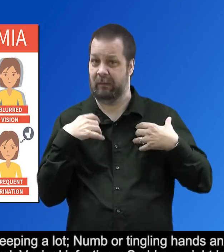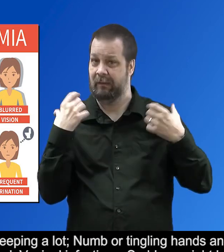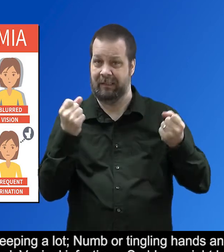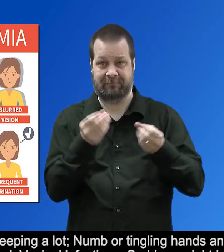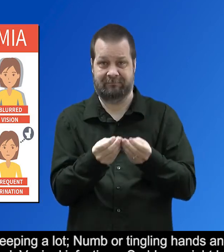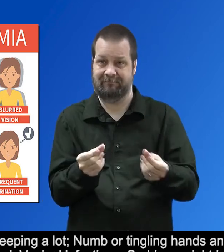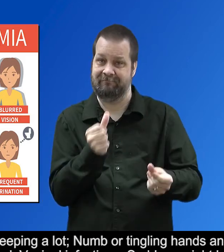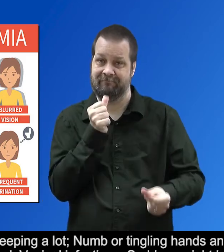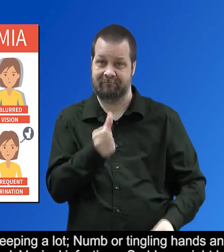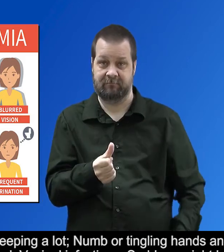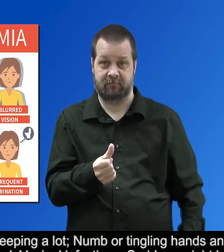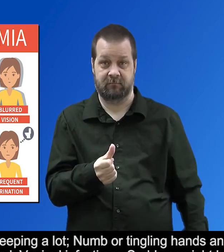wounds that won't heal,